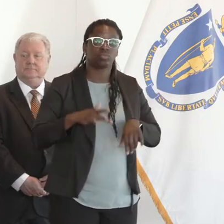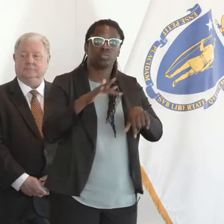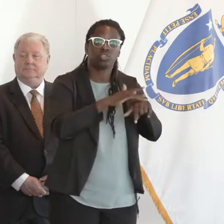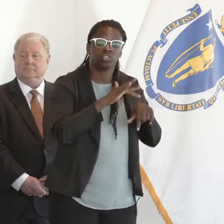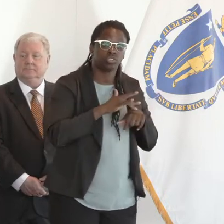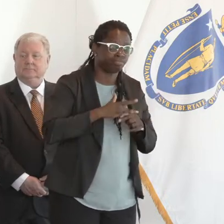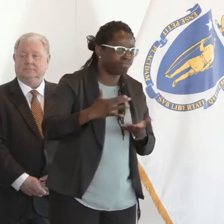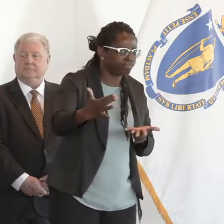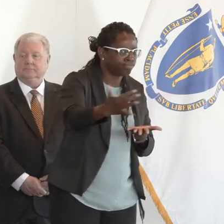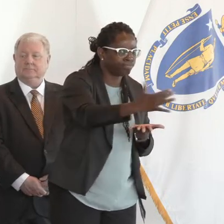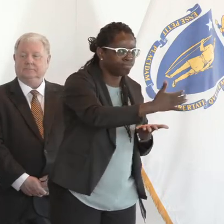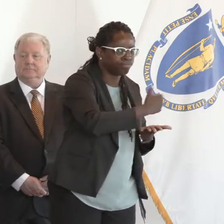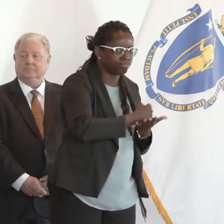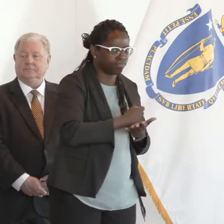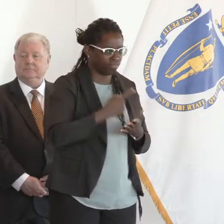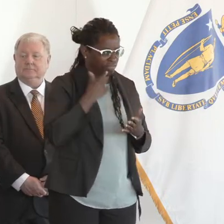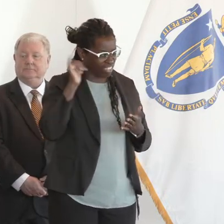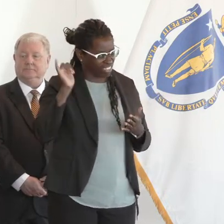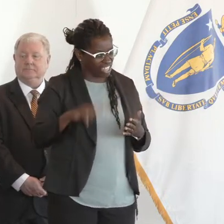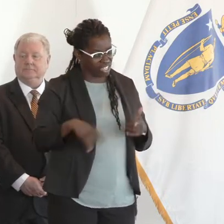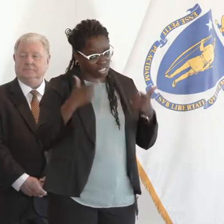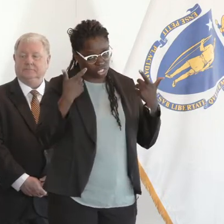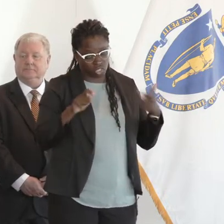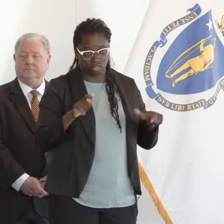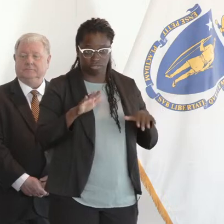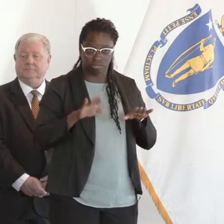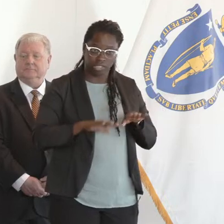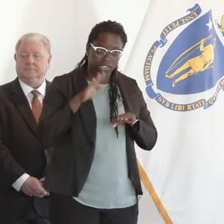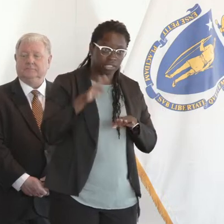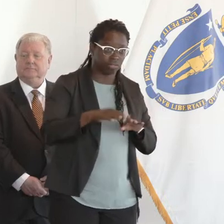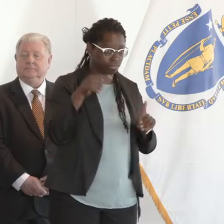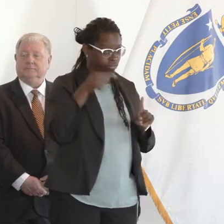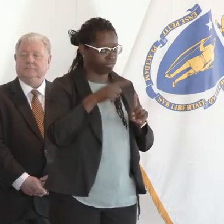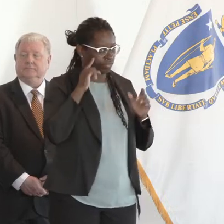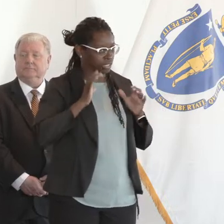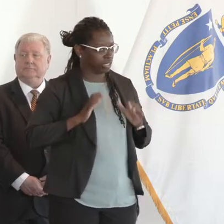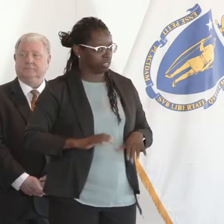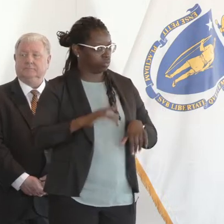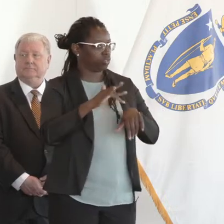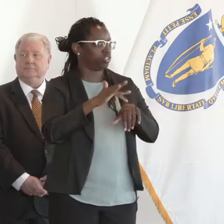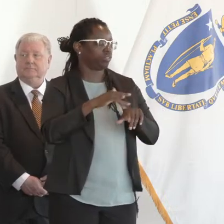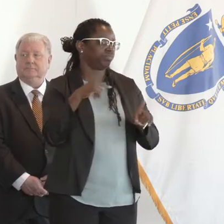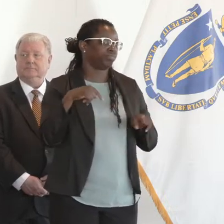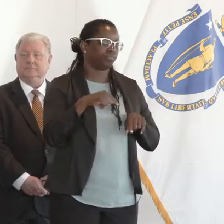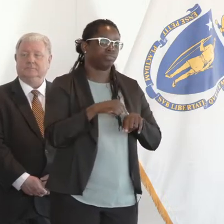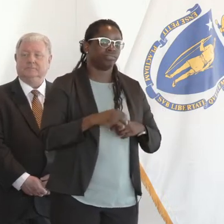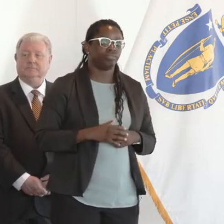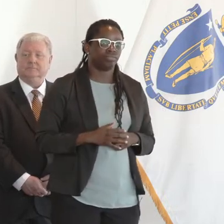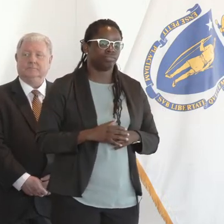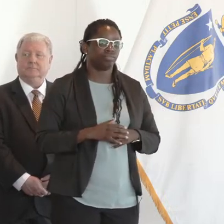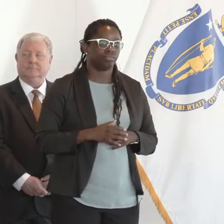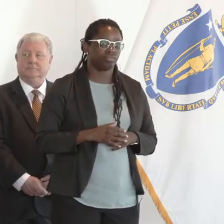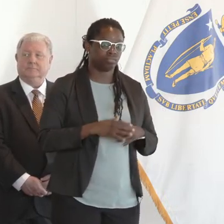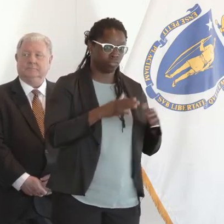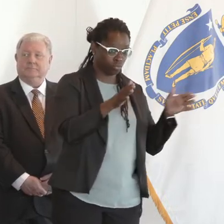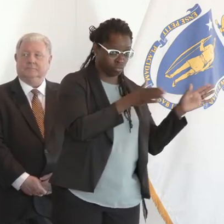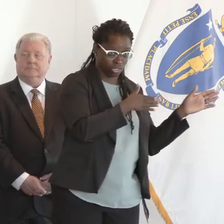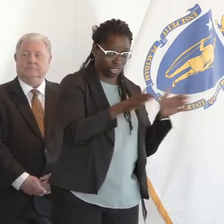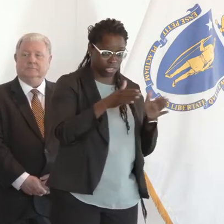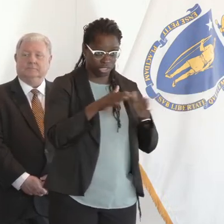bold step forward that our citizens need. This is evident in our new wind to hydrogen energy industry.